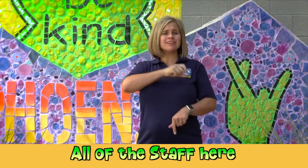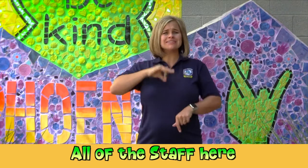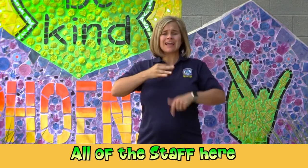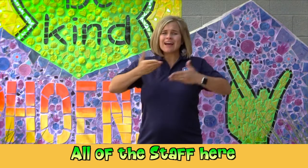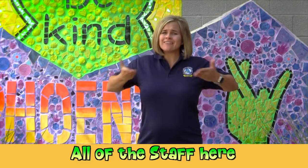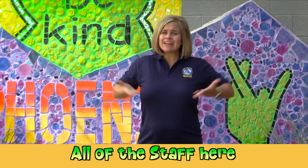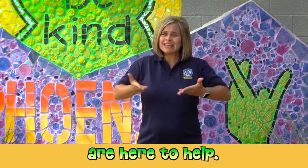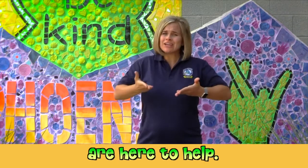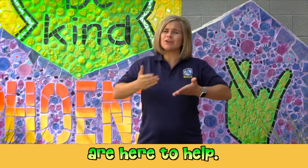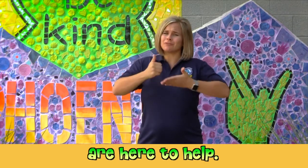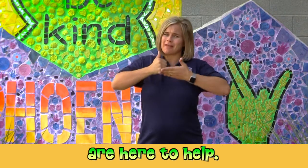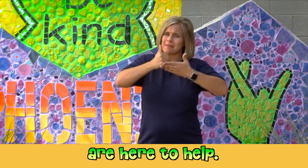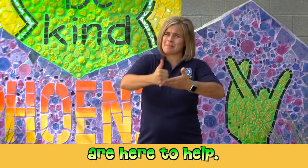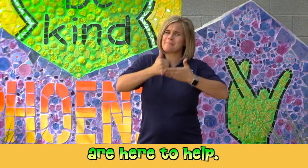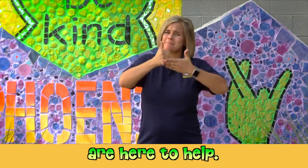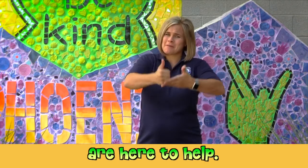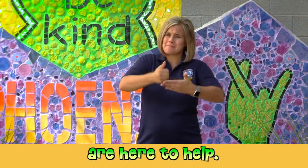the staff here are here to help.